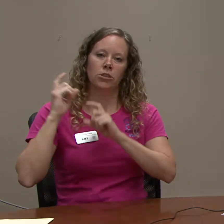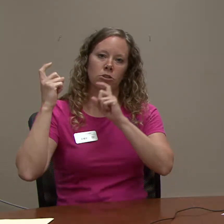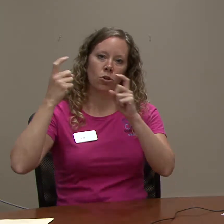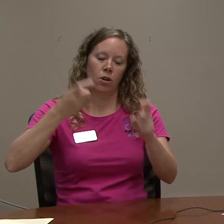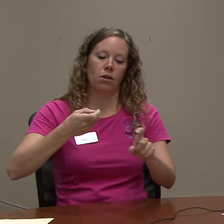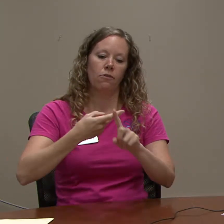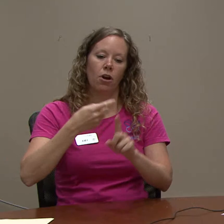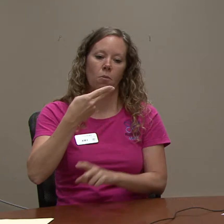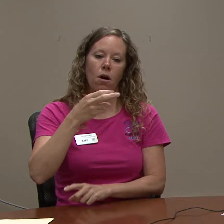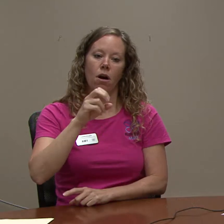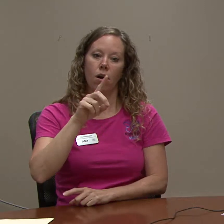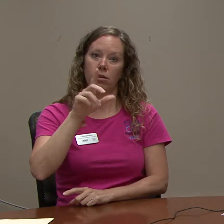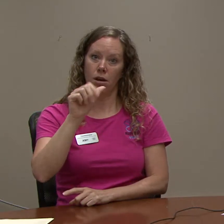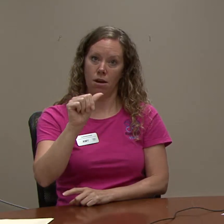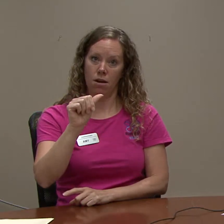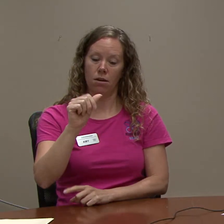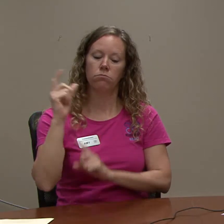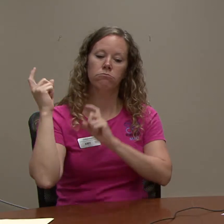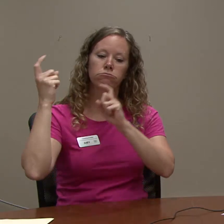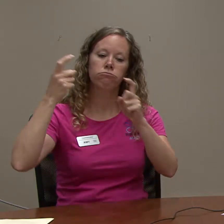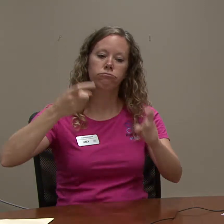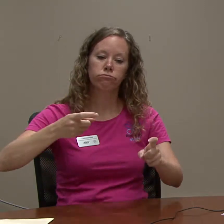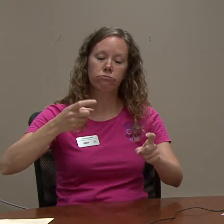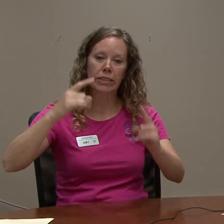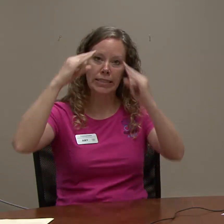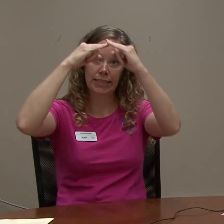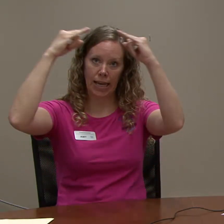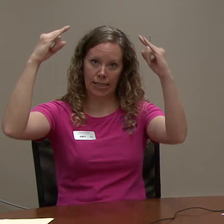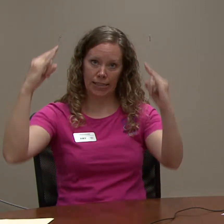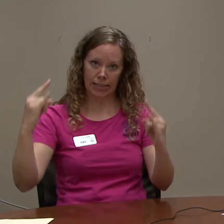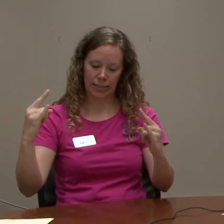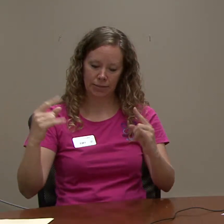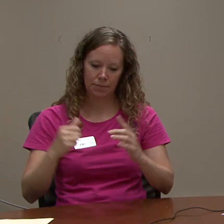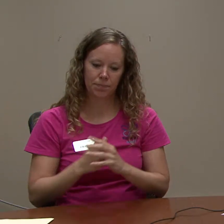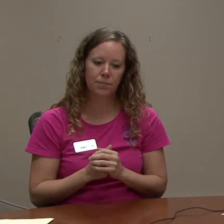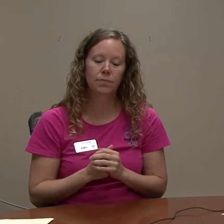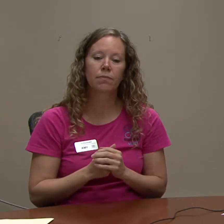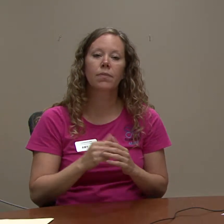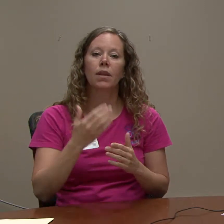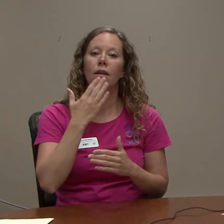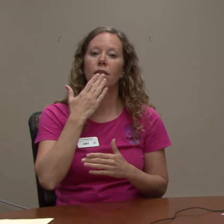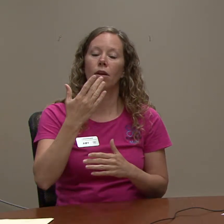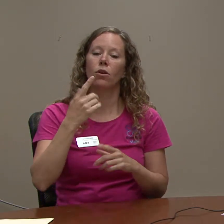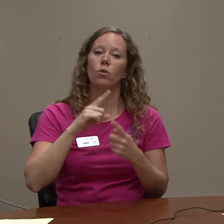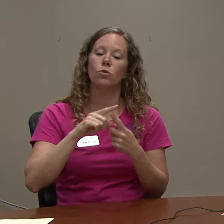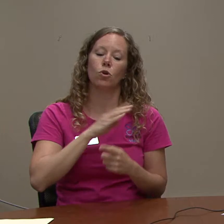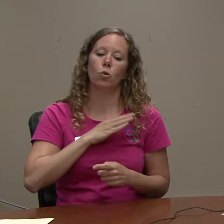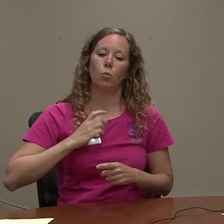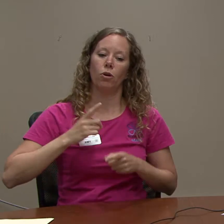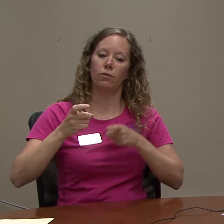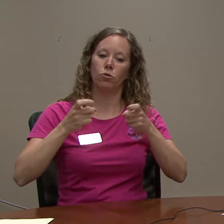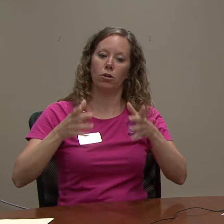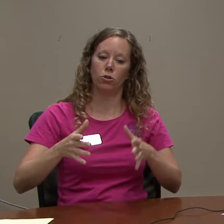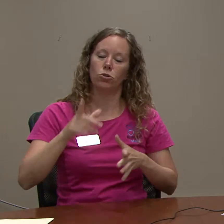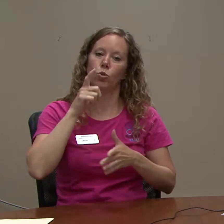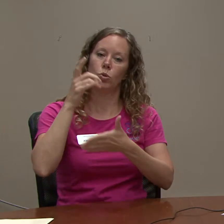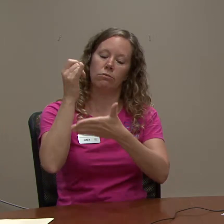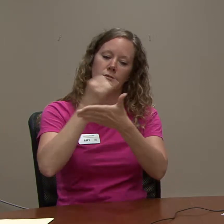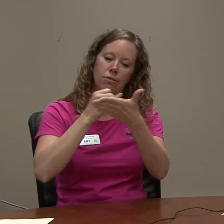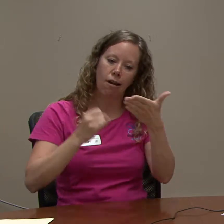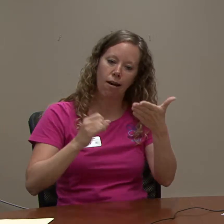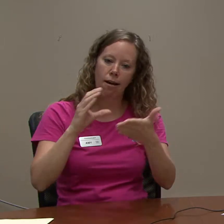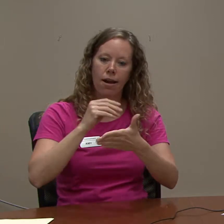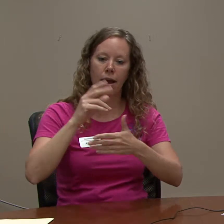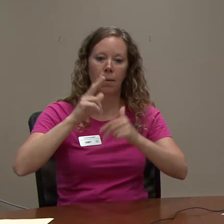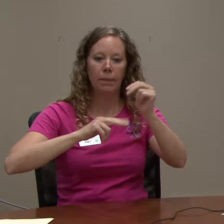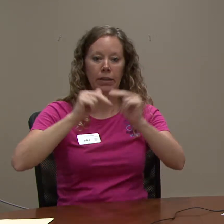who donated the tent, and thanks to our board of directors who designed and built